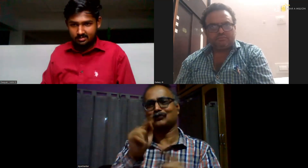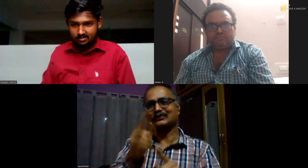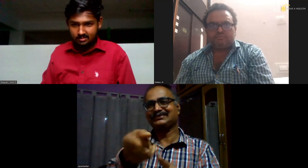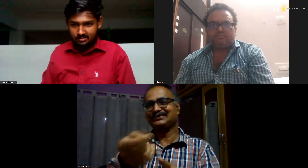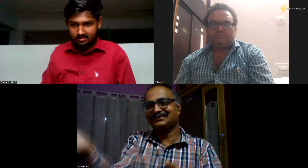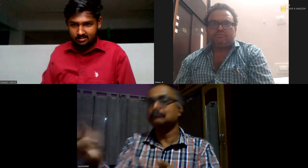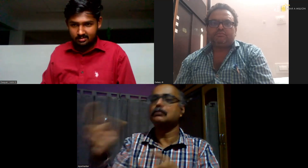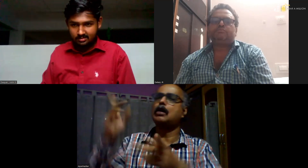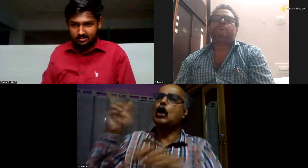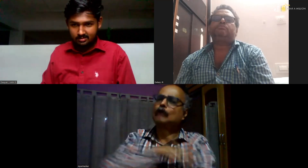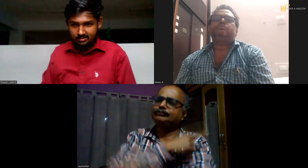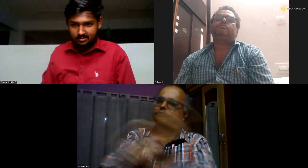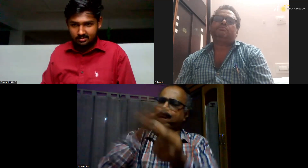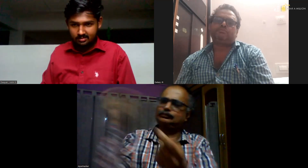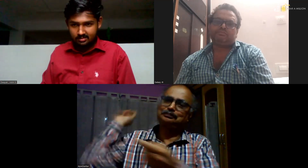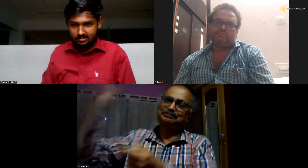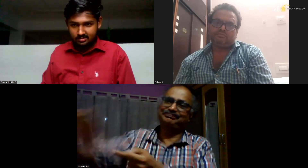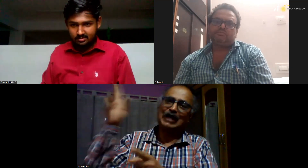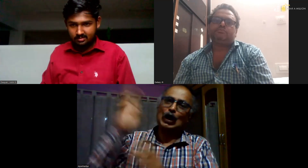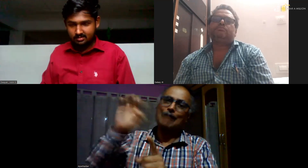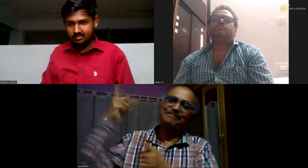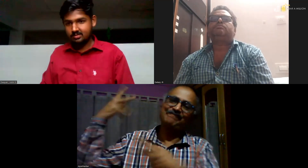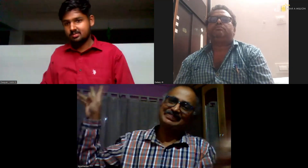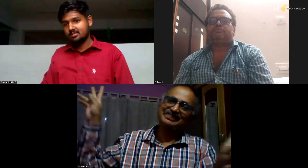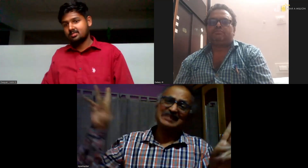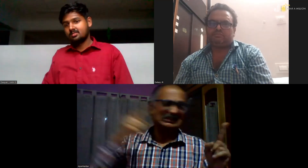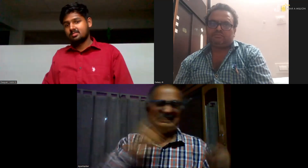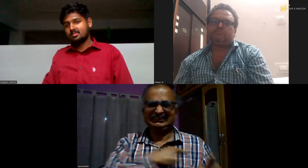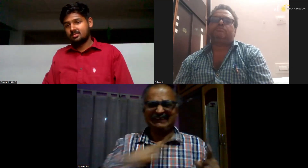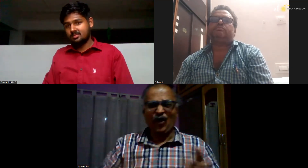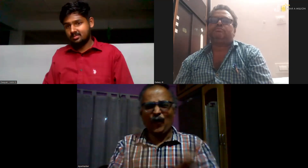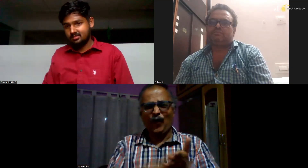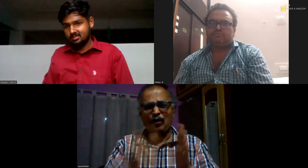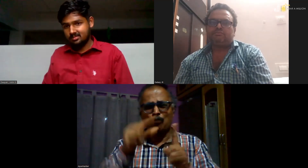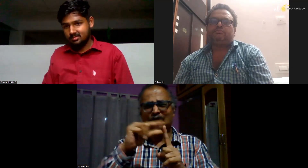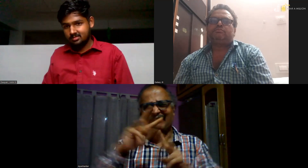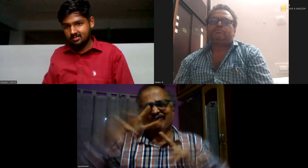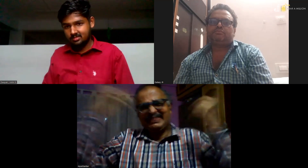responsibility, So this is how we all take the initiative.